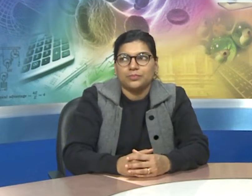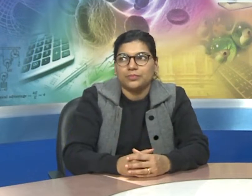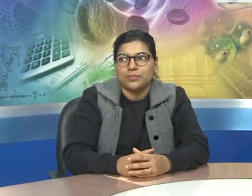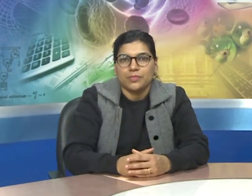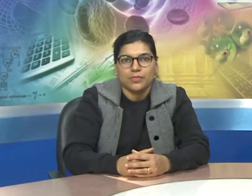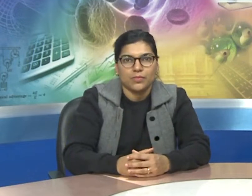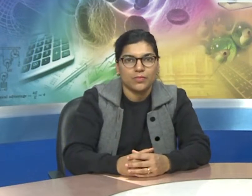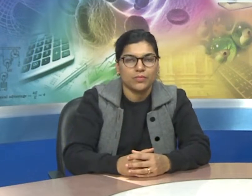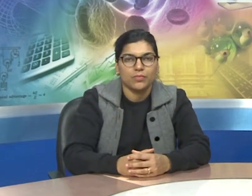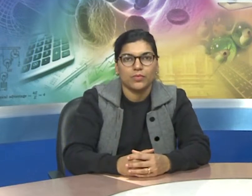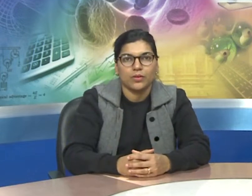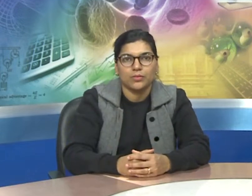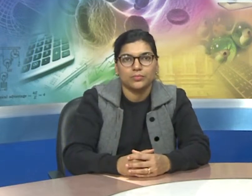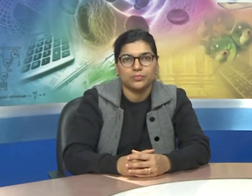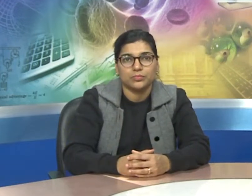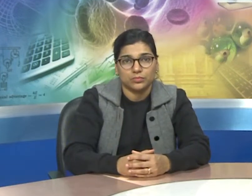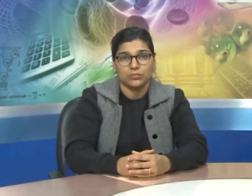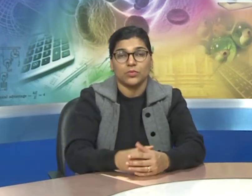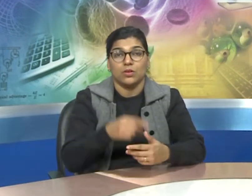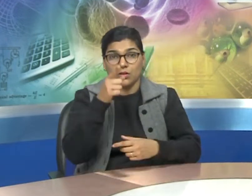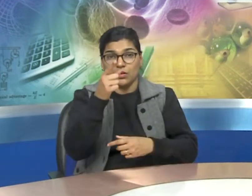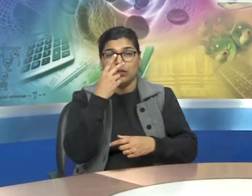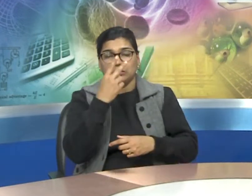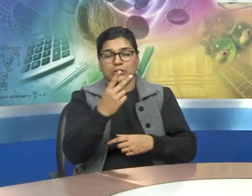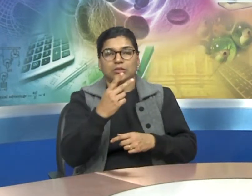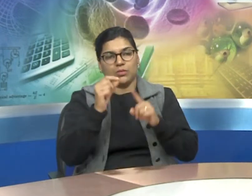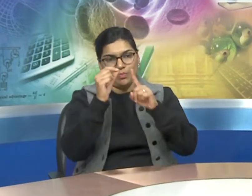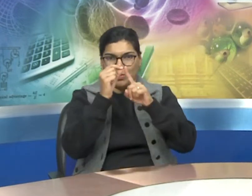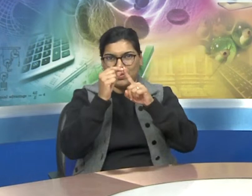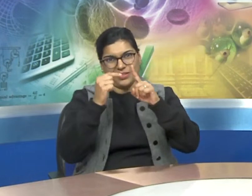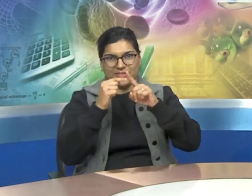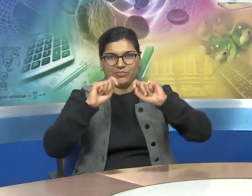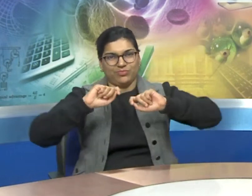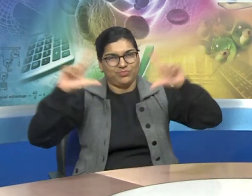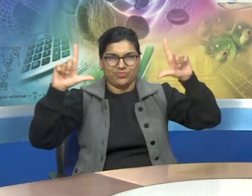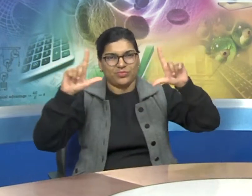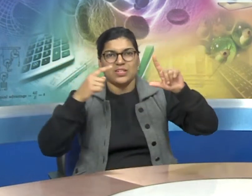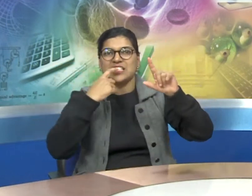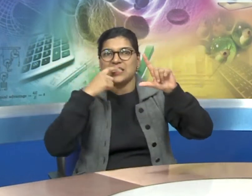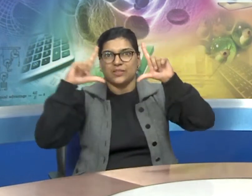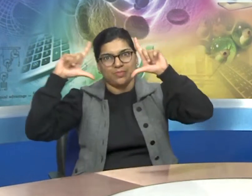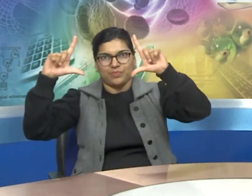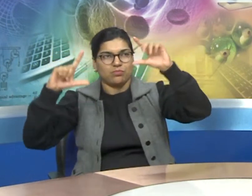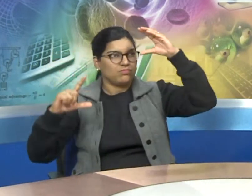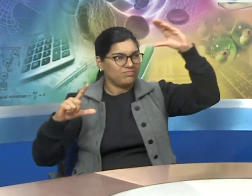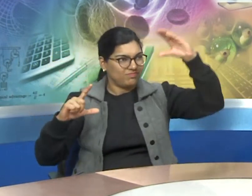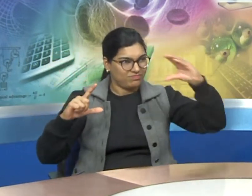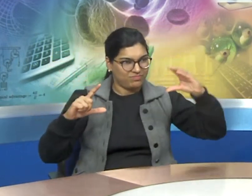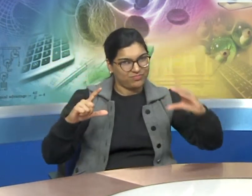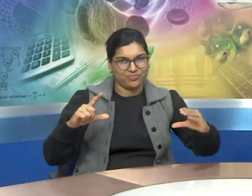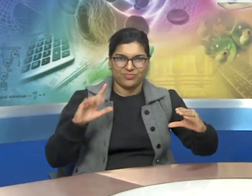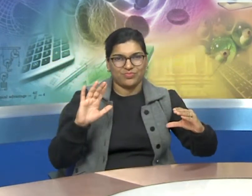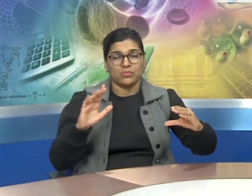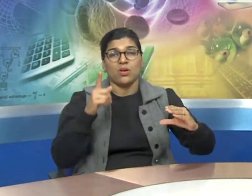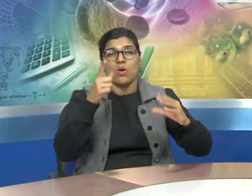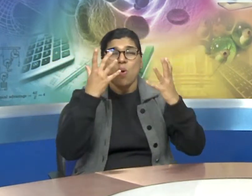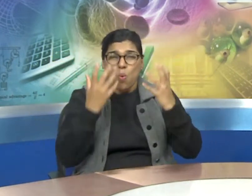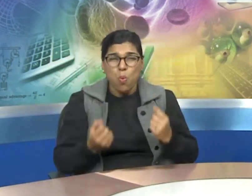Now here you can see the viewing slides.